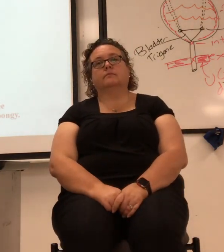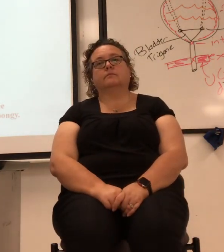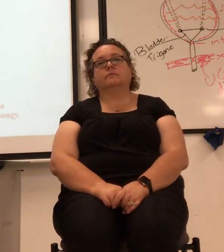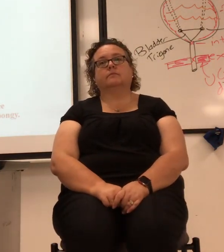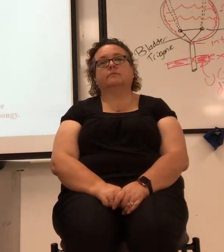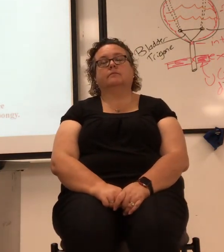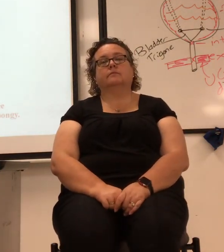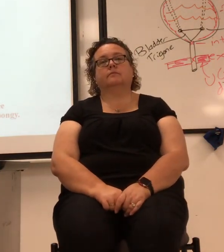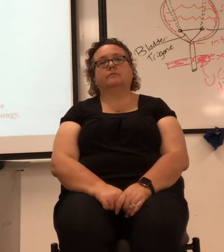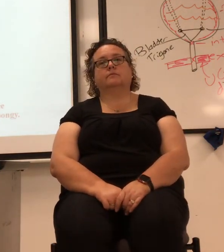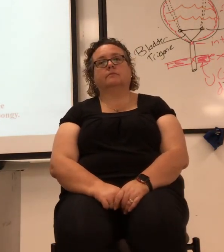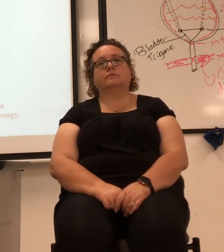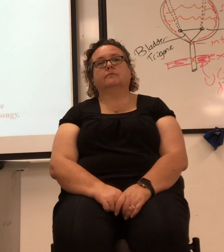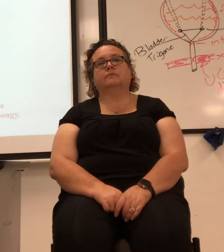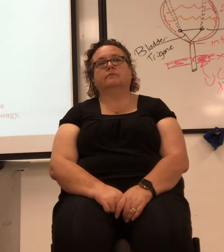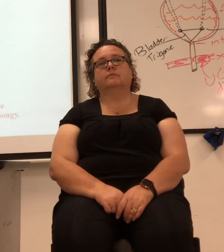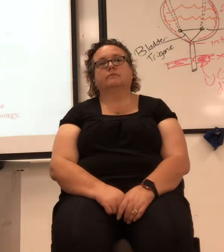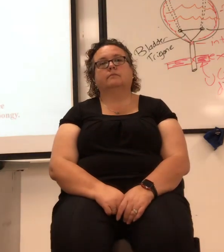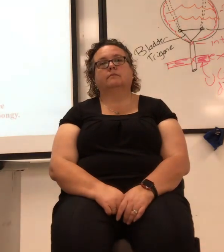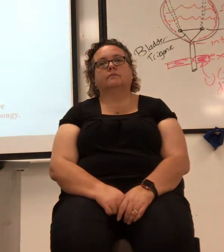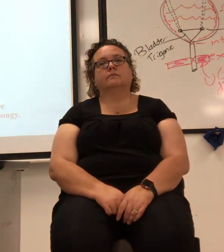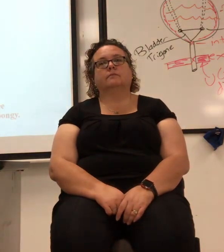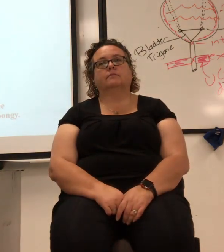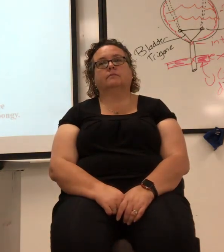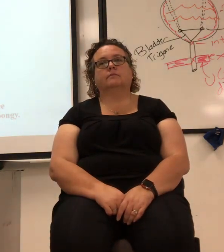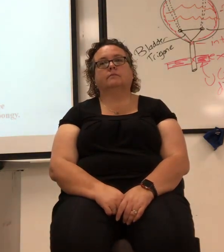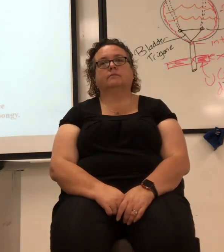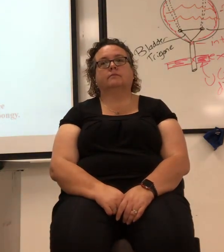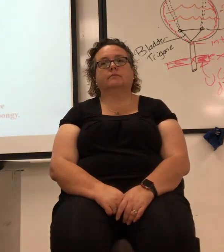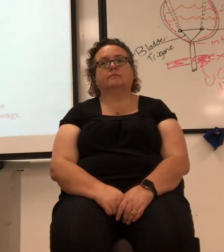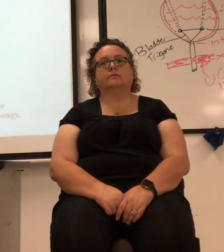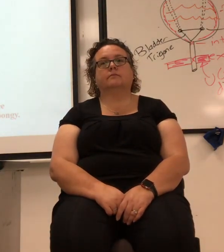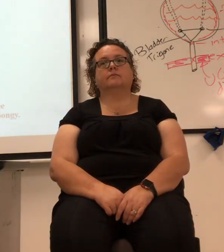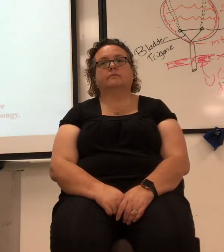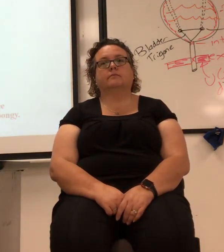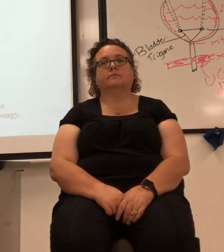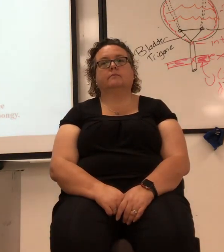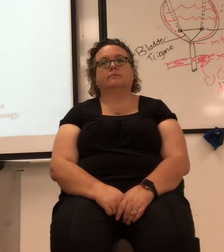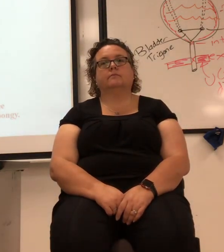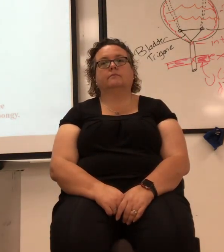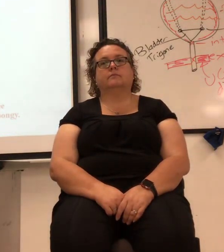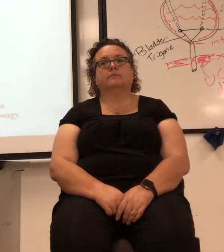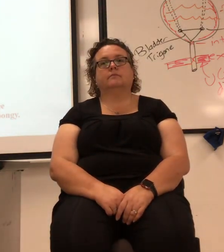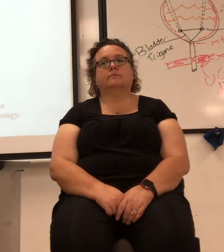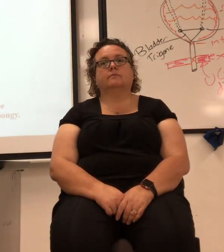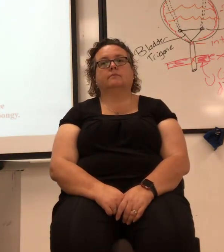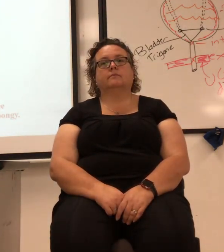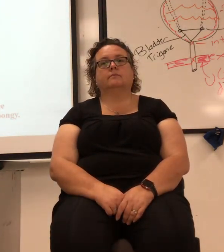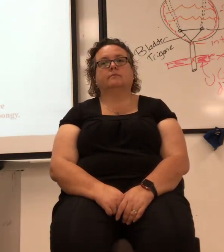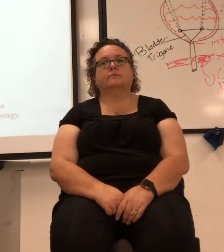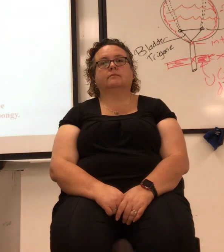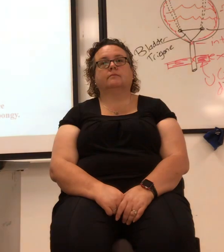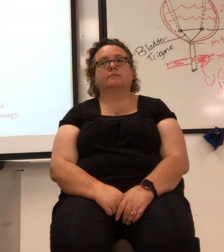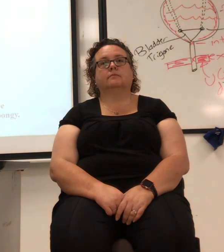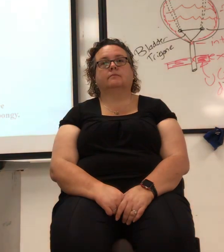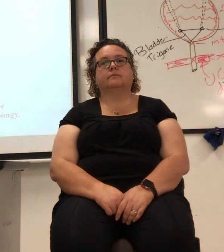volleys, you know, telling your brain, you gotta go. Void the bladder.